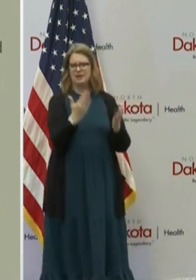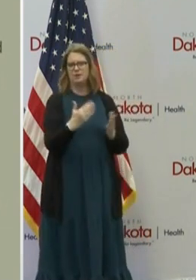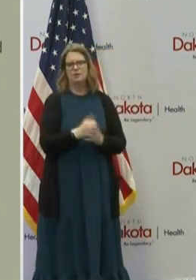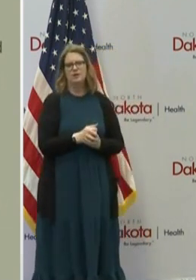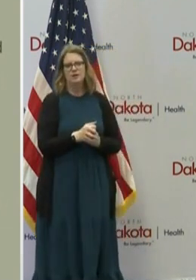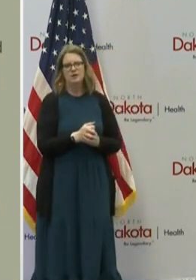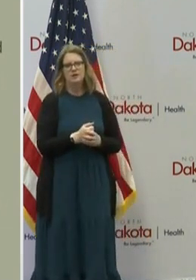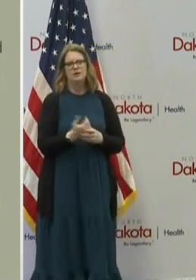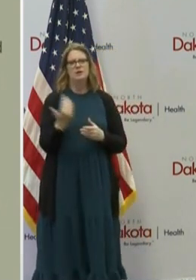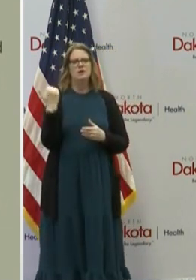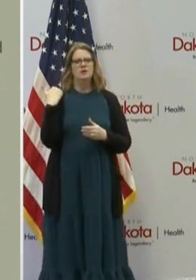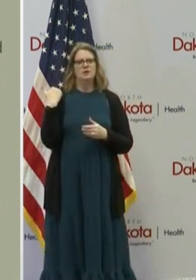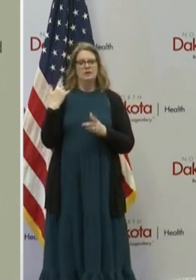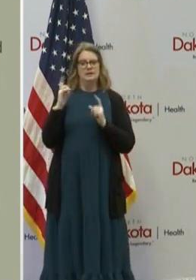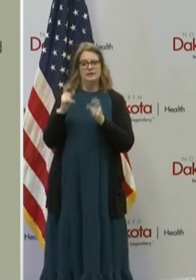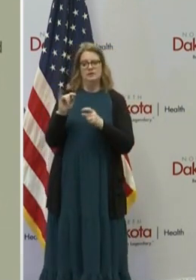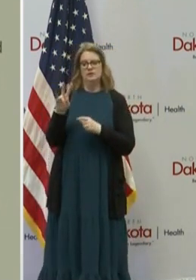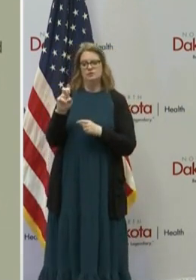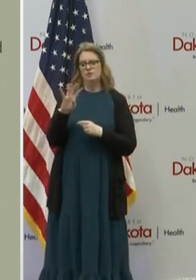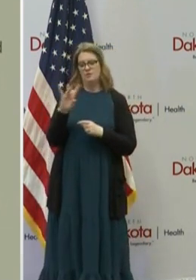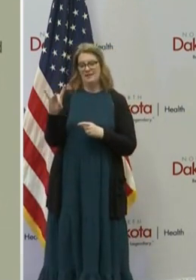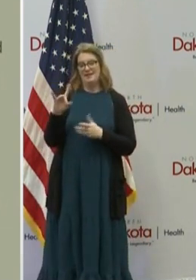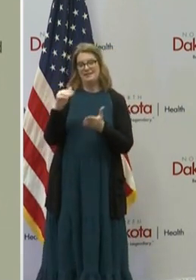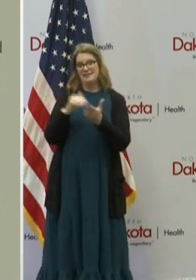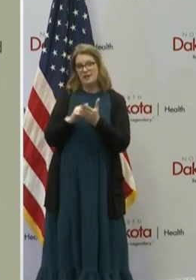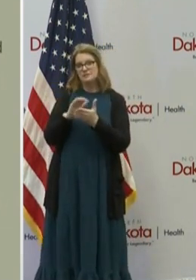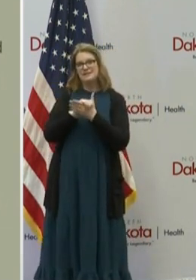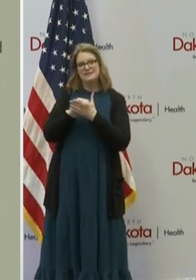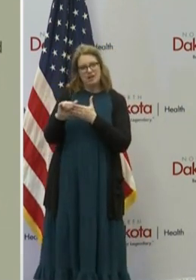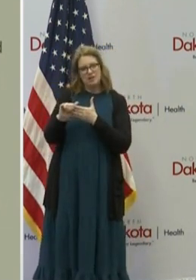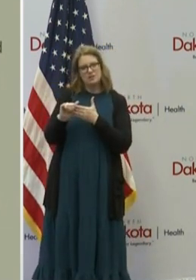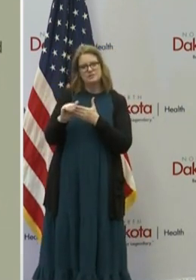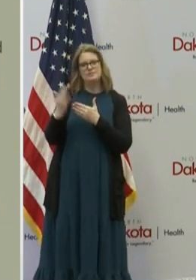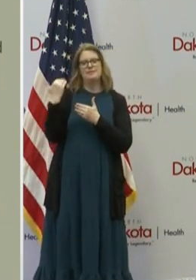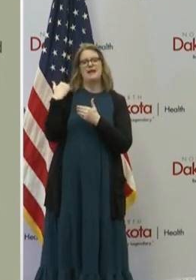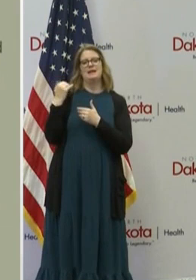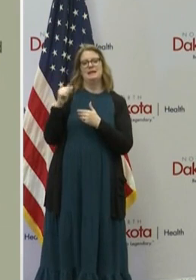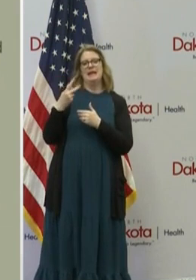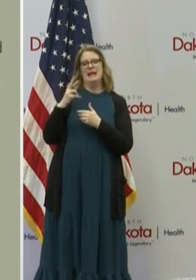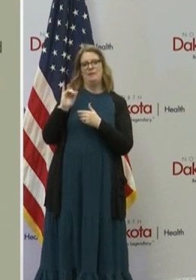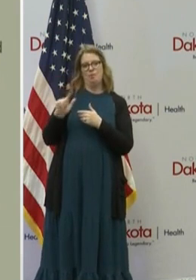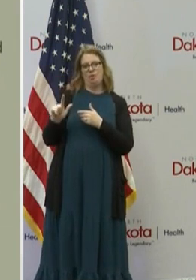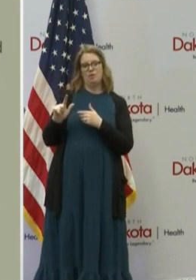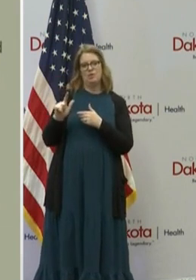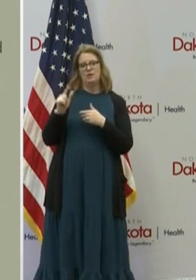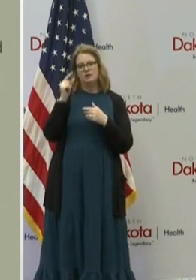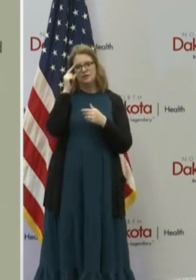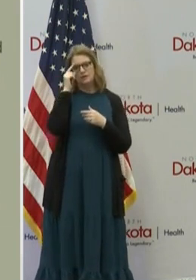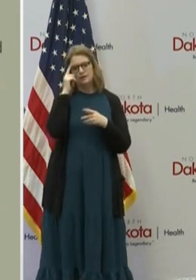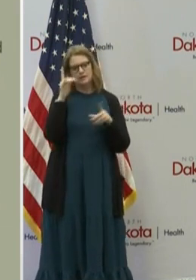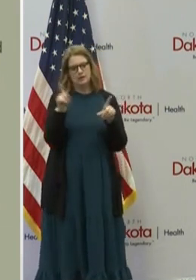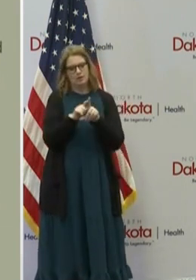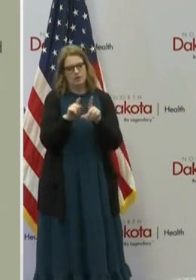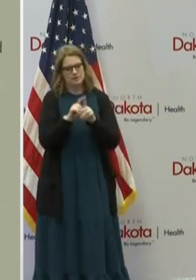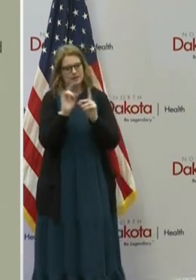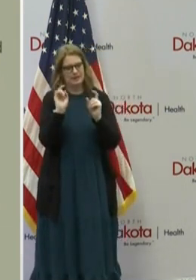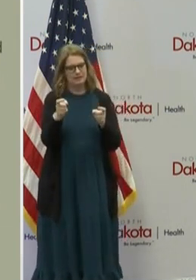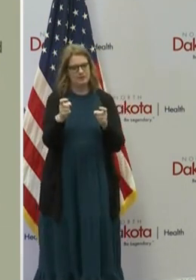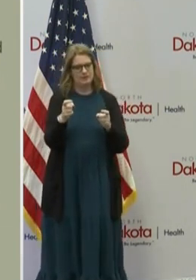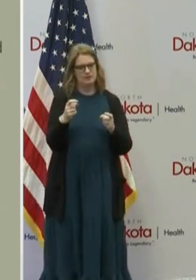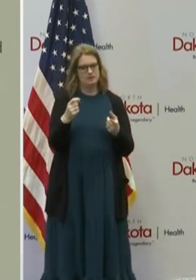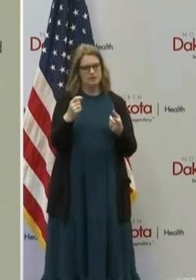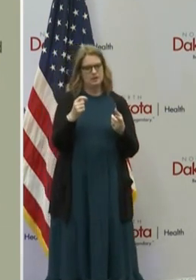They had previously awarded $248,000 of grants back in April, and they've also administered the